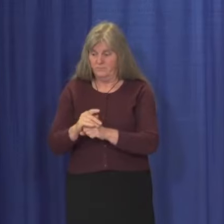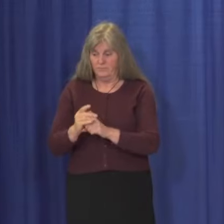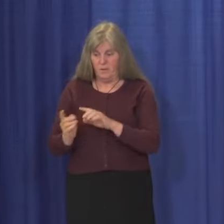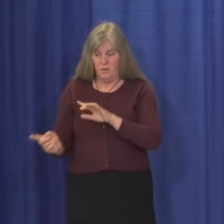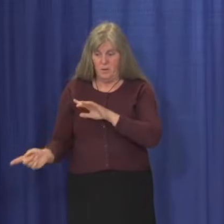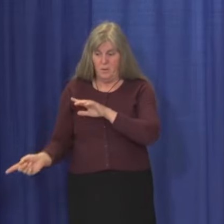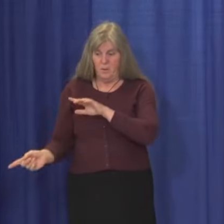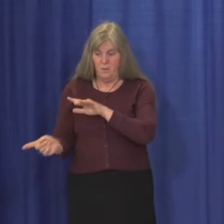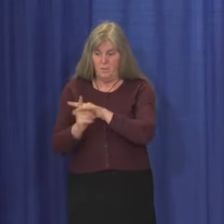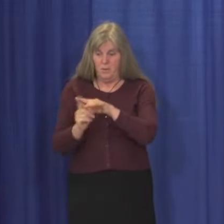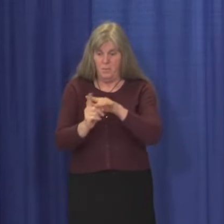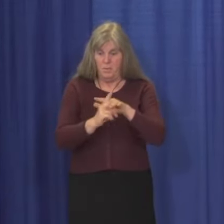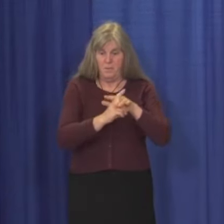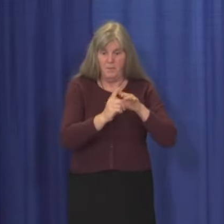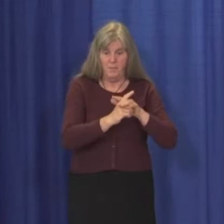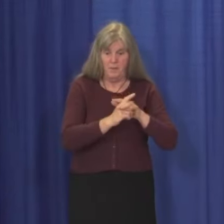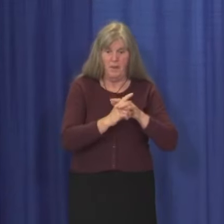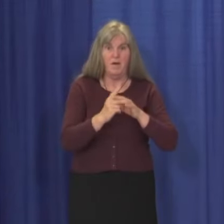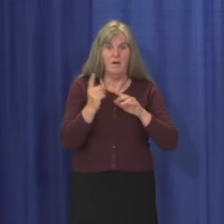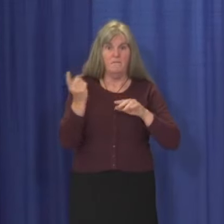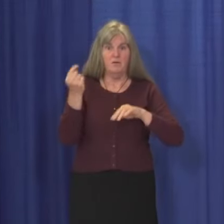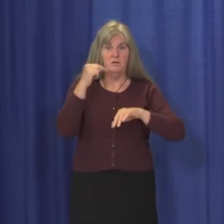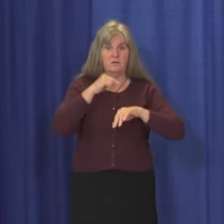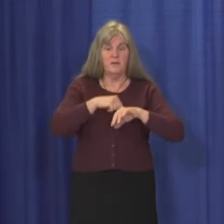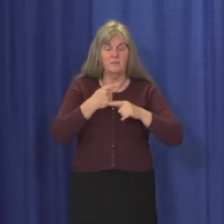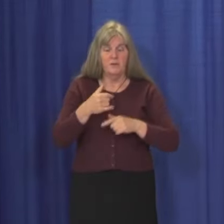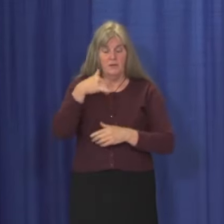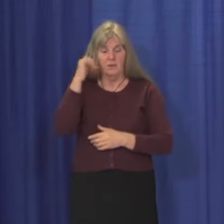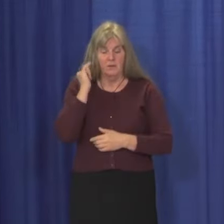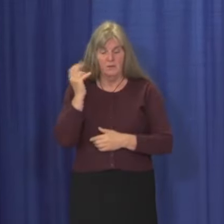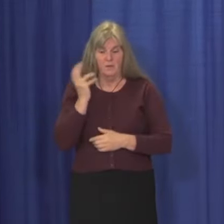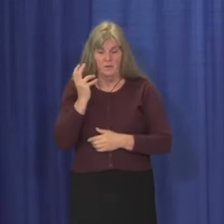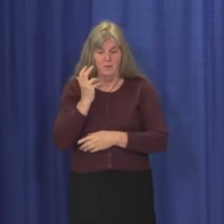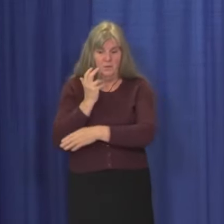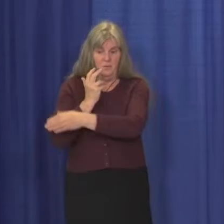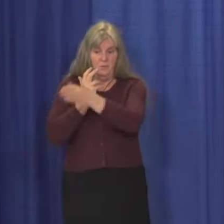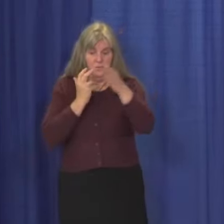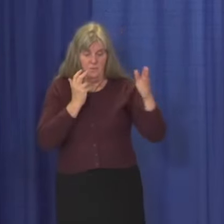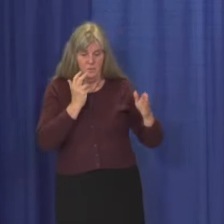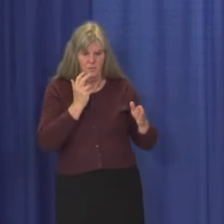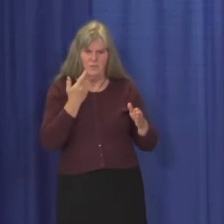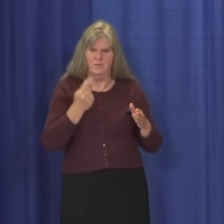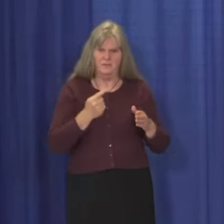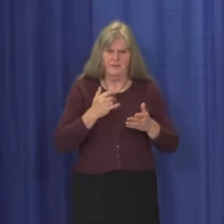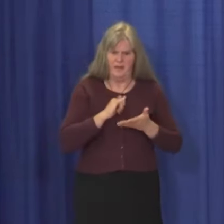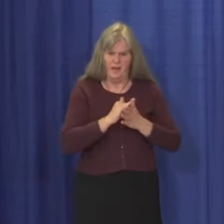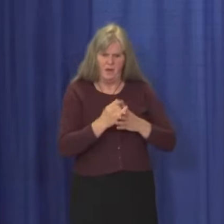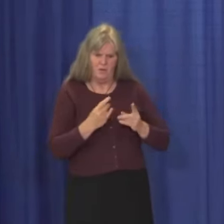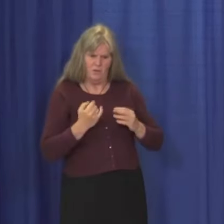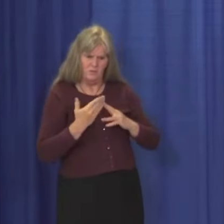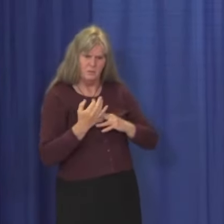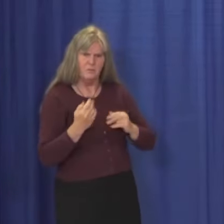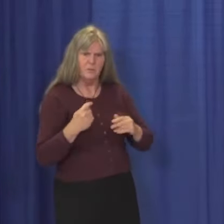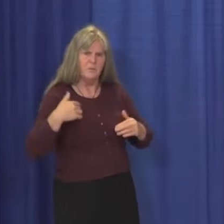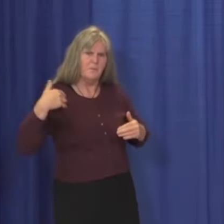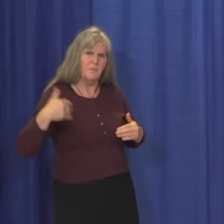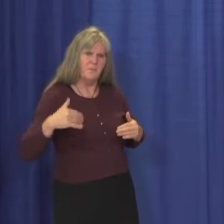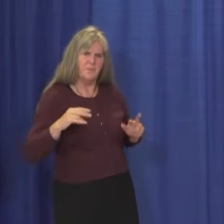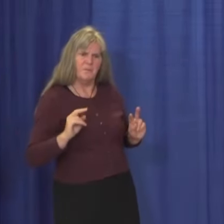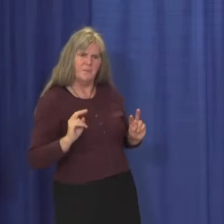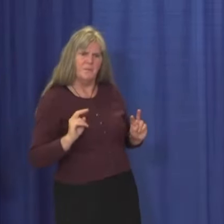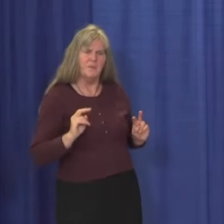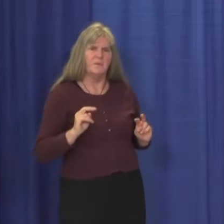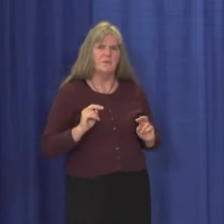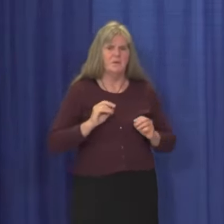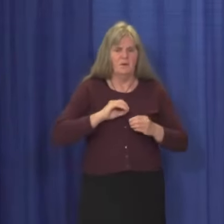COVID-19 for the first time in Yukon, our resiliency as a community has been tested. Our case numbers soared